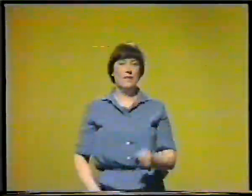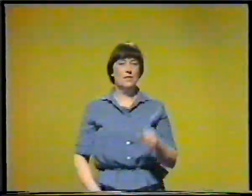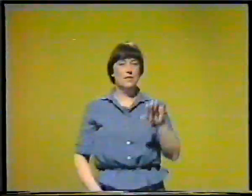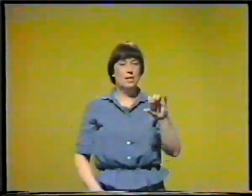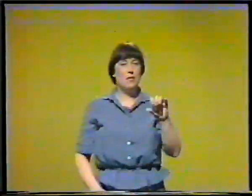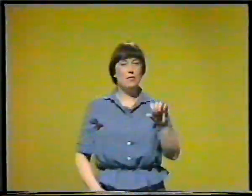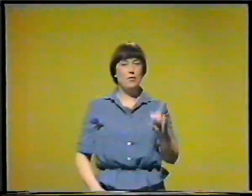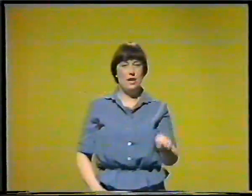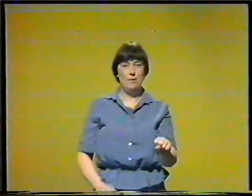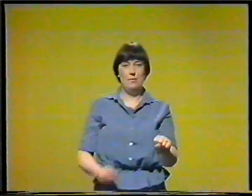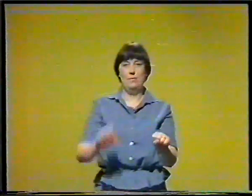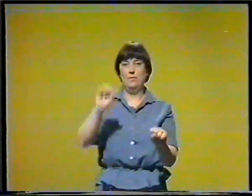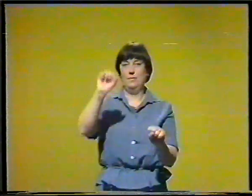To climb a frame.